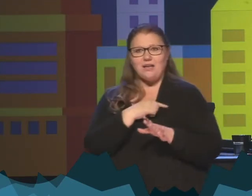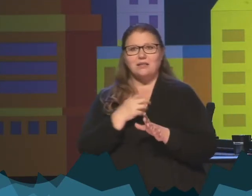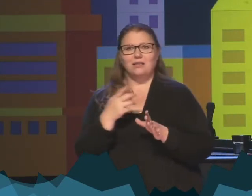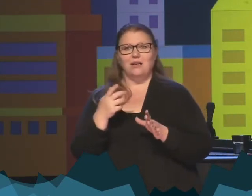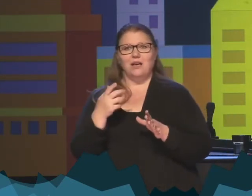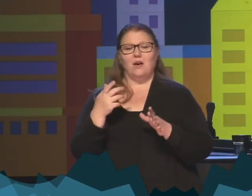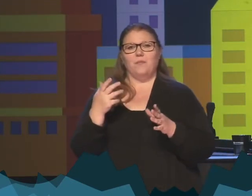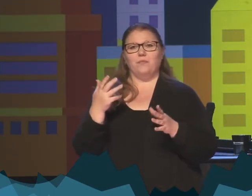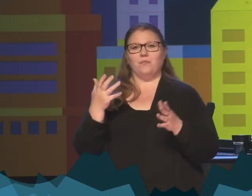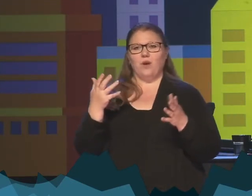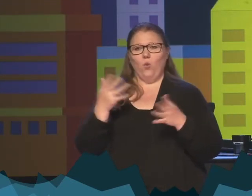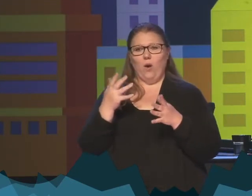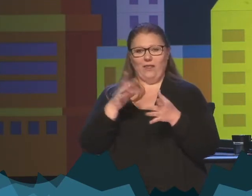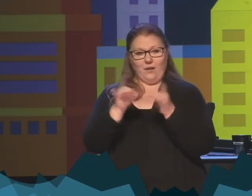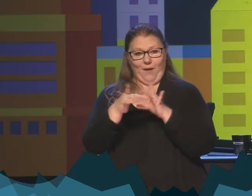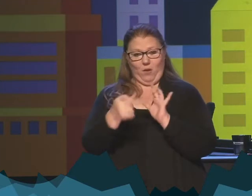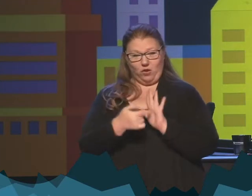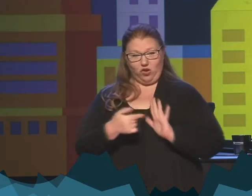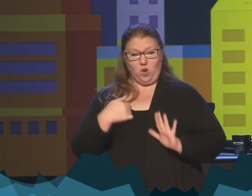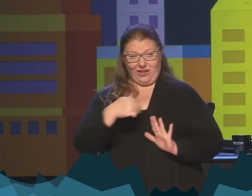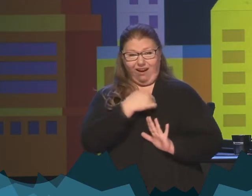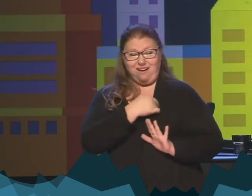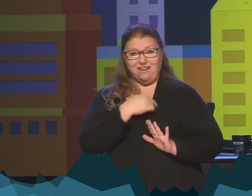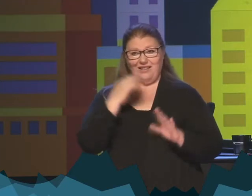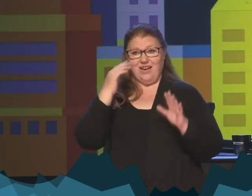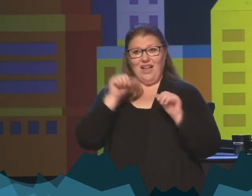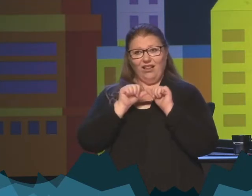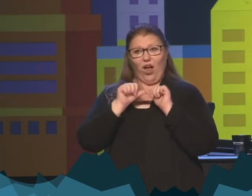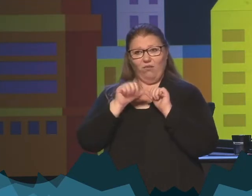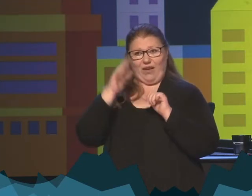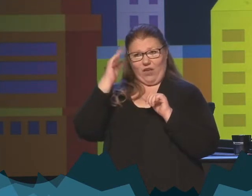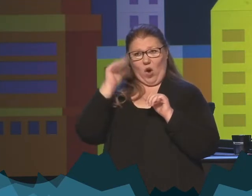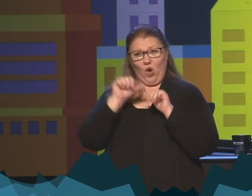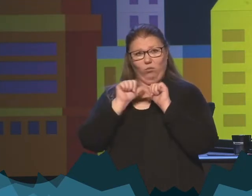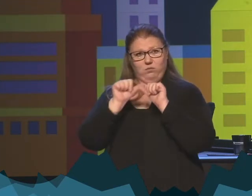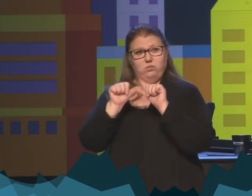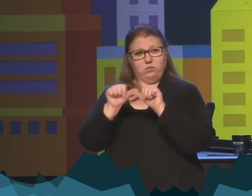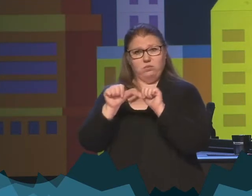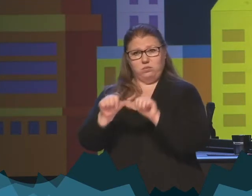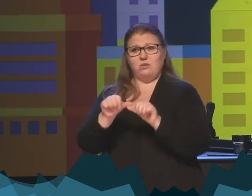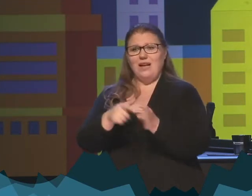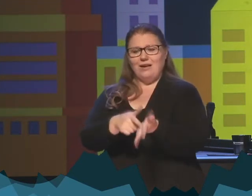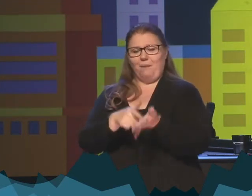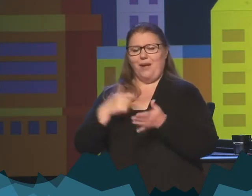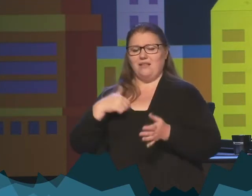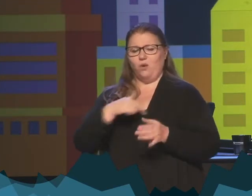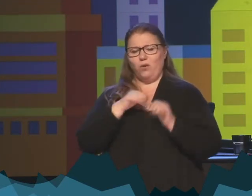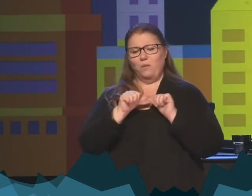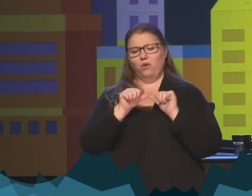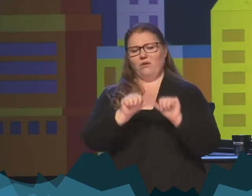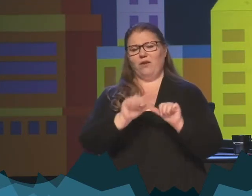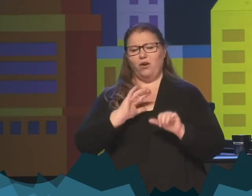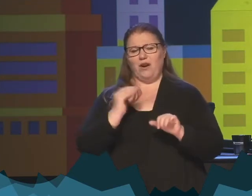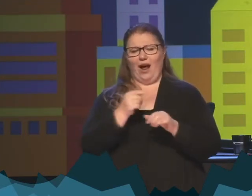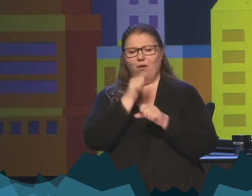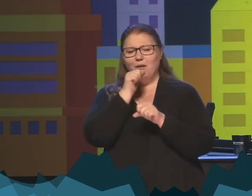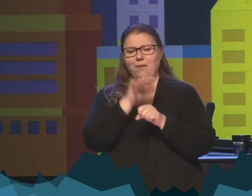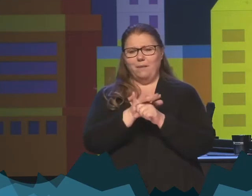this parable can speak to us is the hope. To keep hope alive, it demands that we persevere in our commitment to